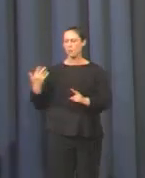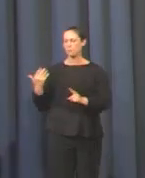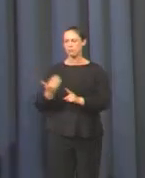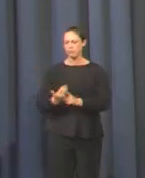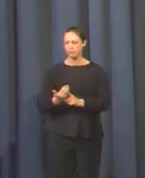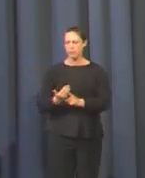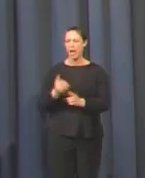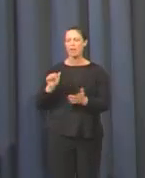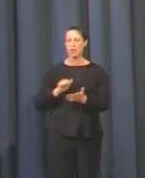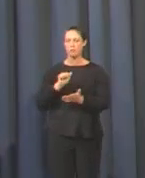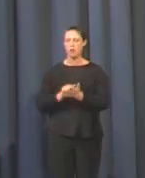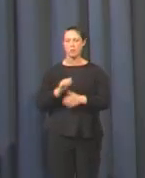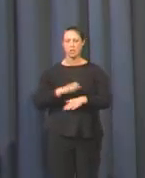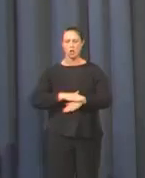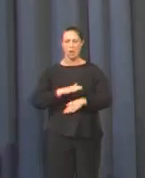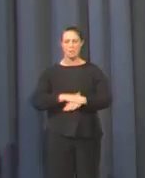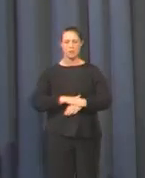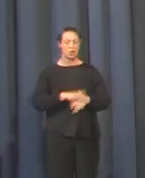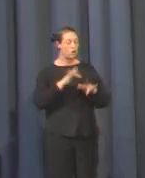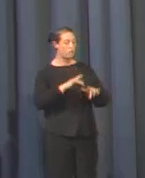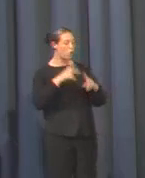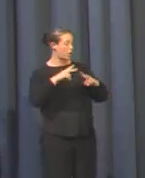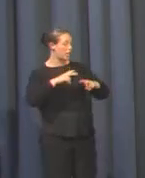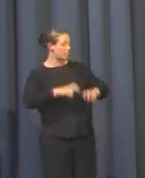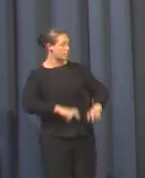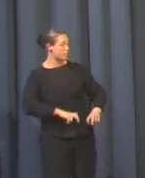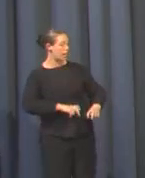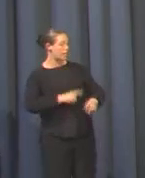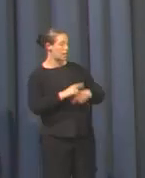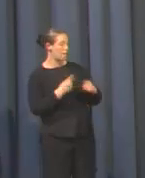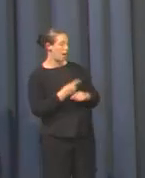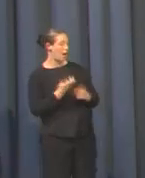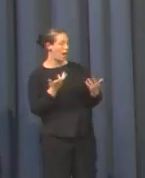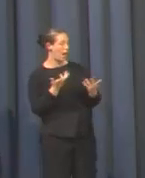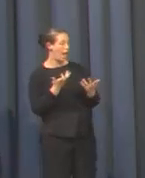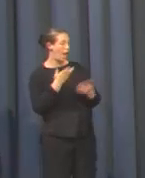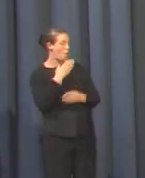appropriate time. So you haven't started an investigation into this?